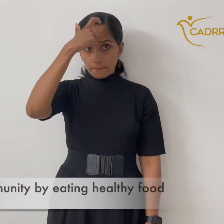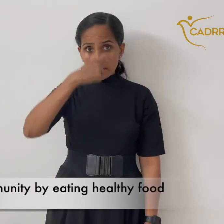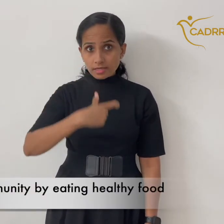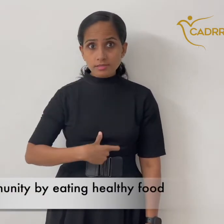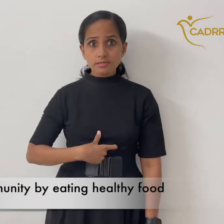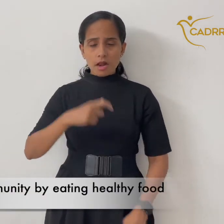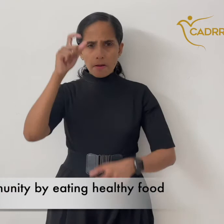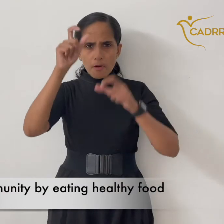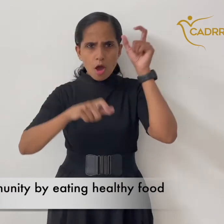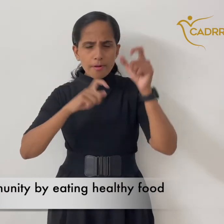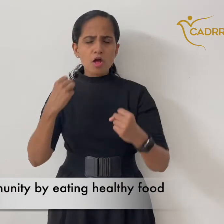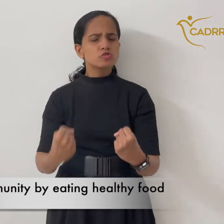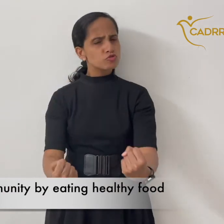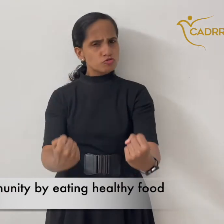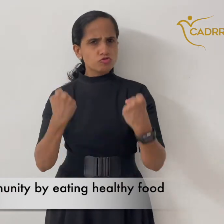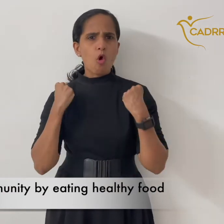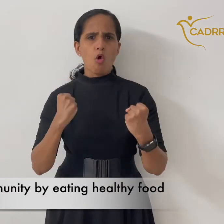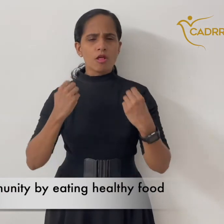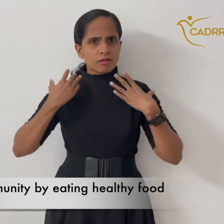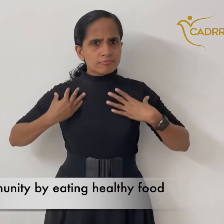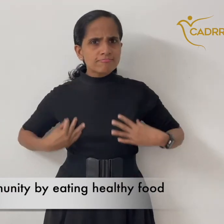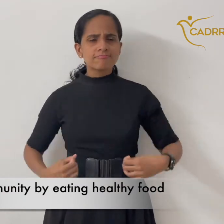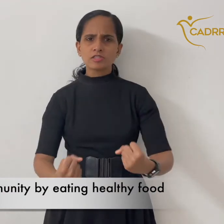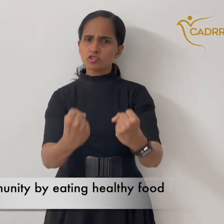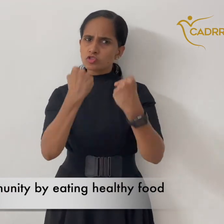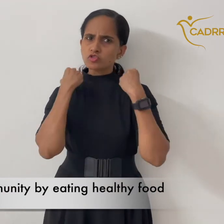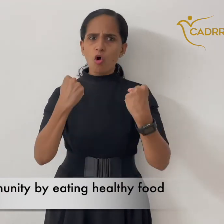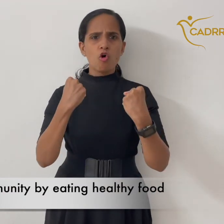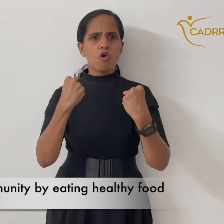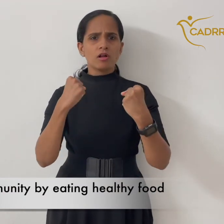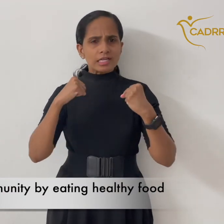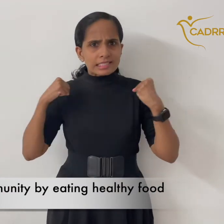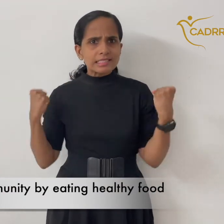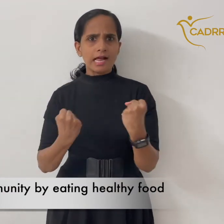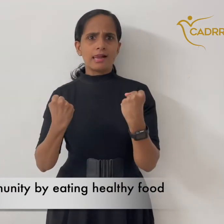Build your immunity by eating healthy food.